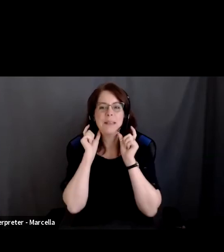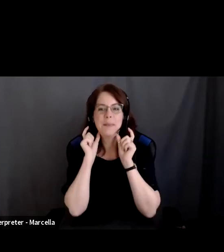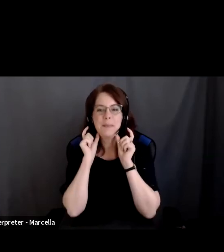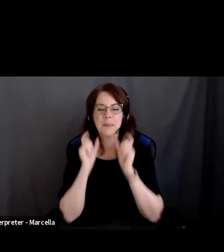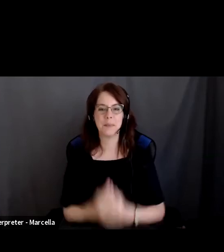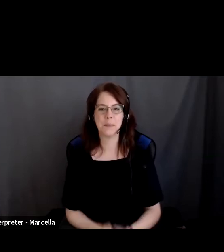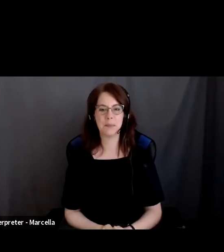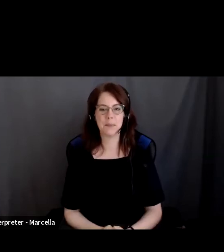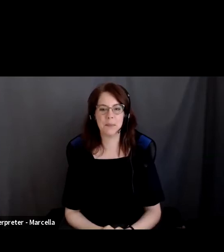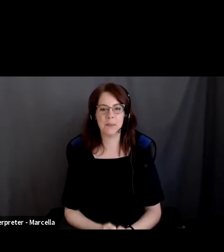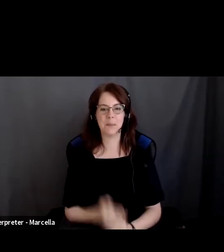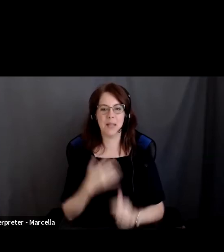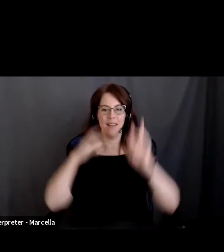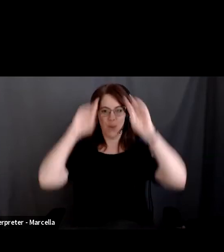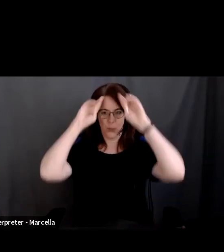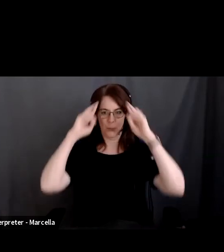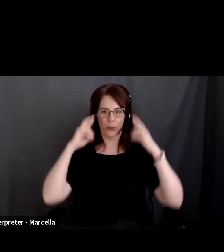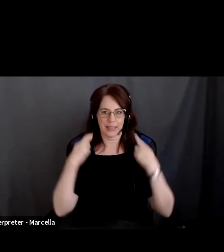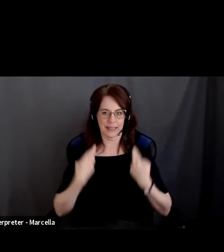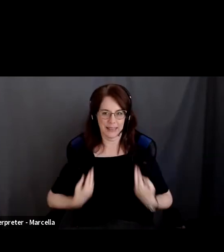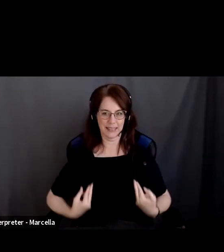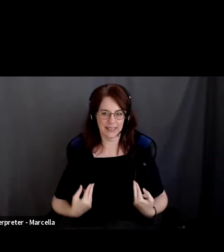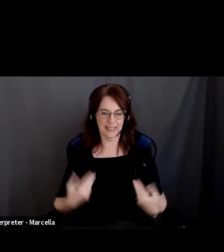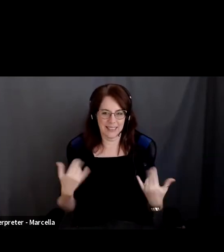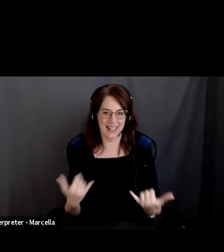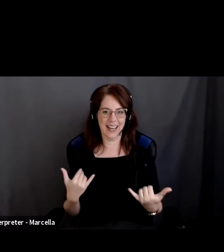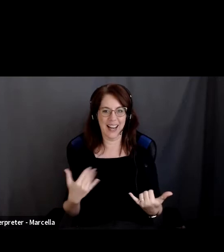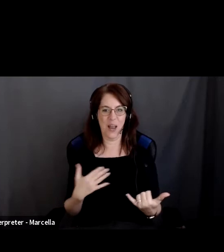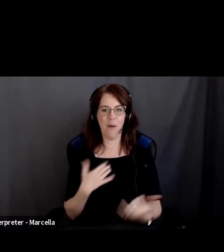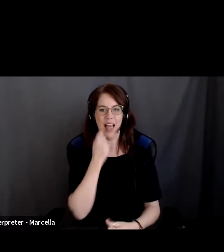I have braids in my hair right now, and I am wearing